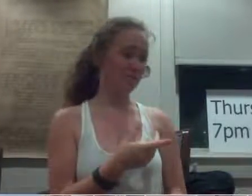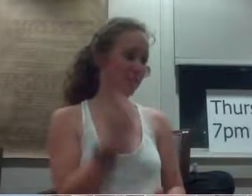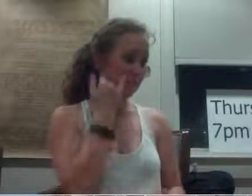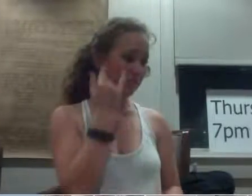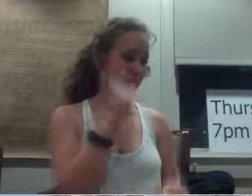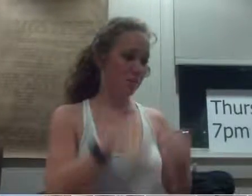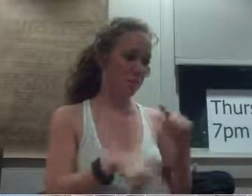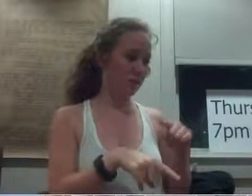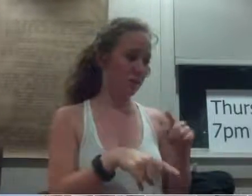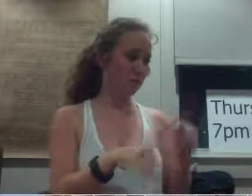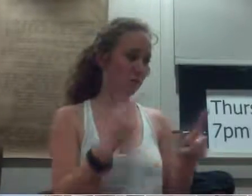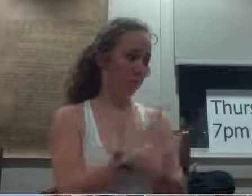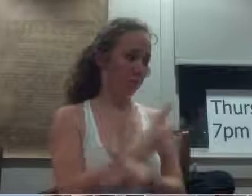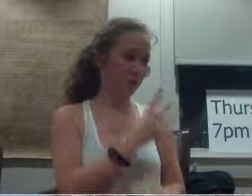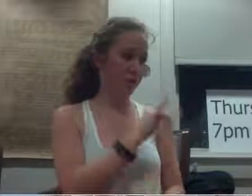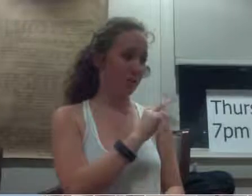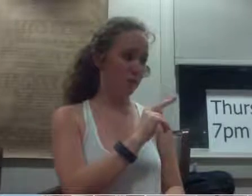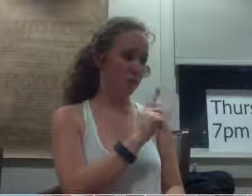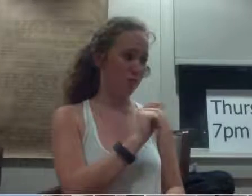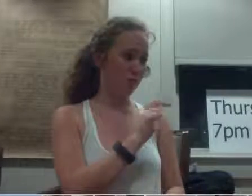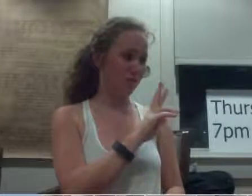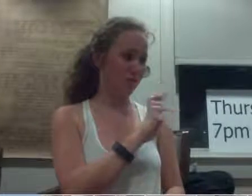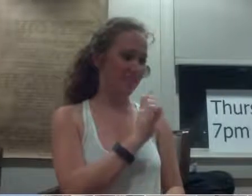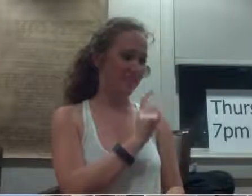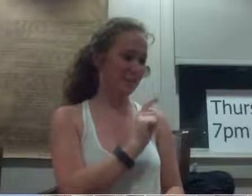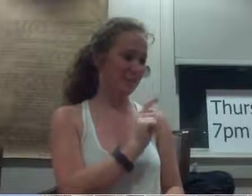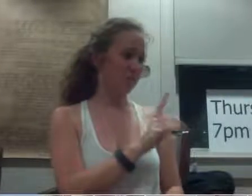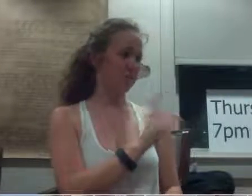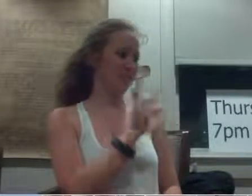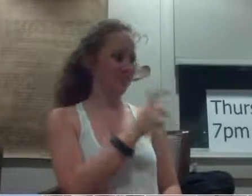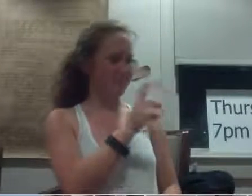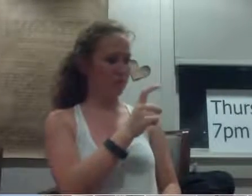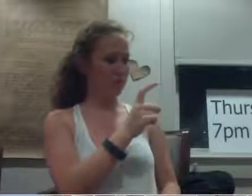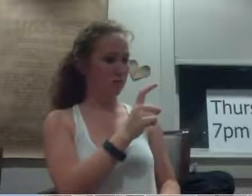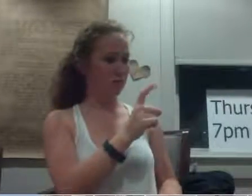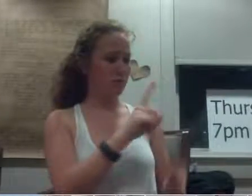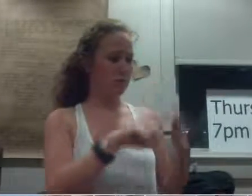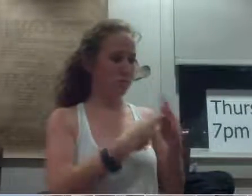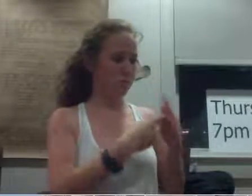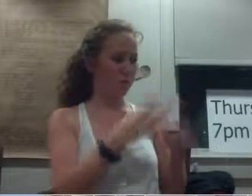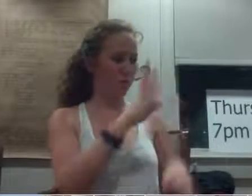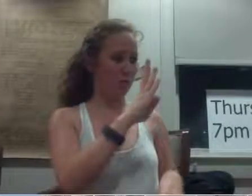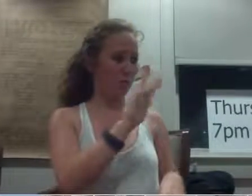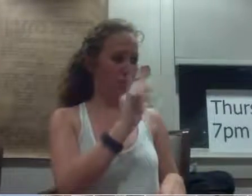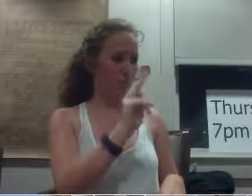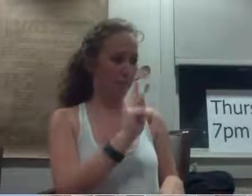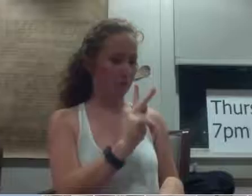If you can't calculate interest, do you really need to start a bank?